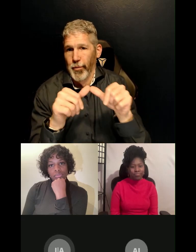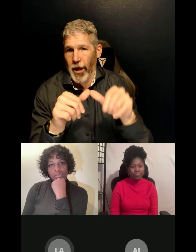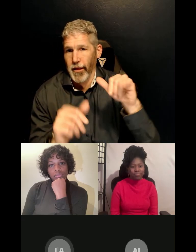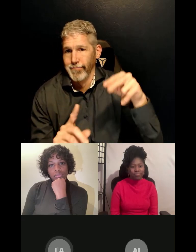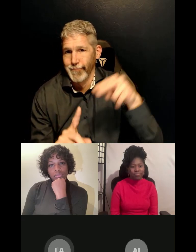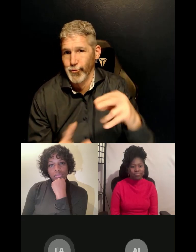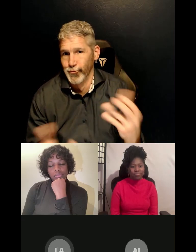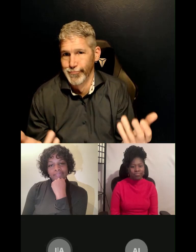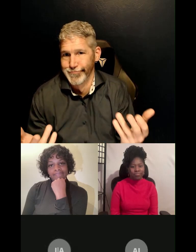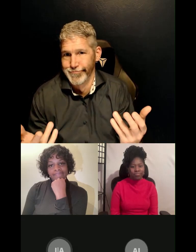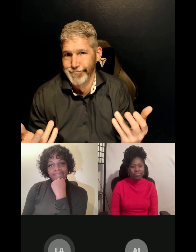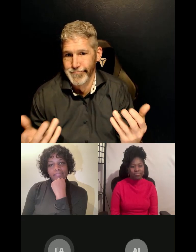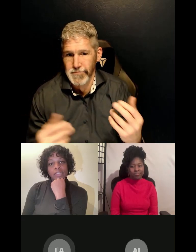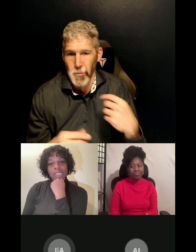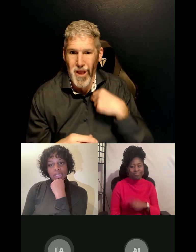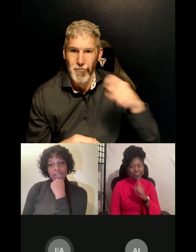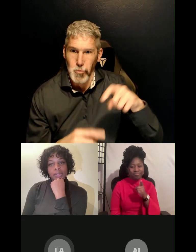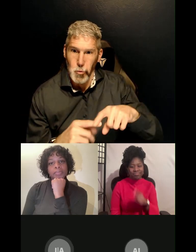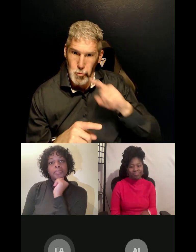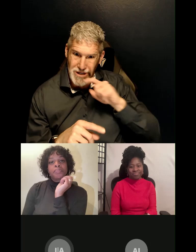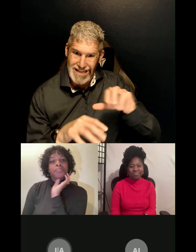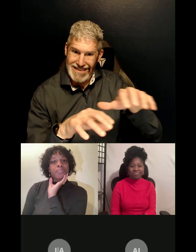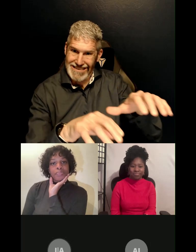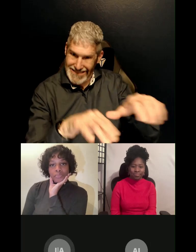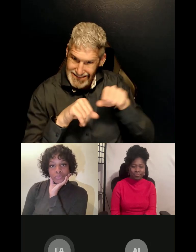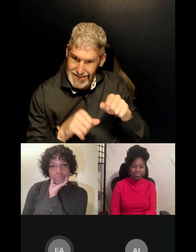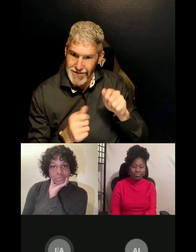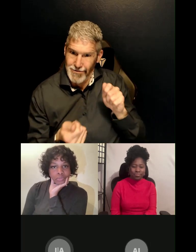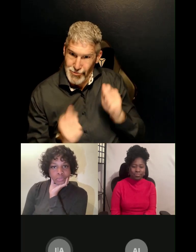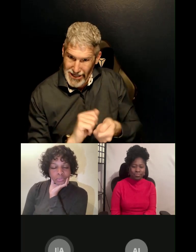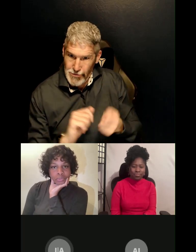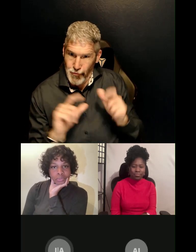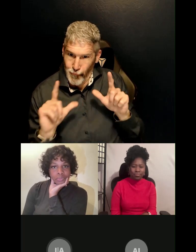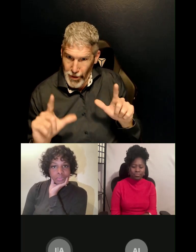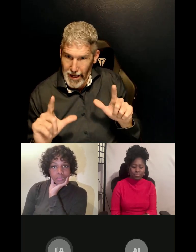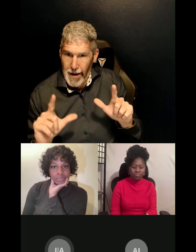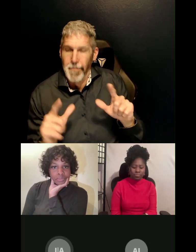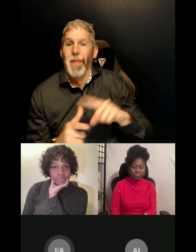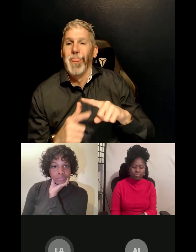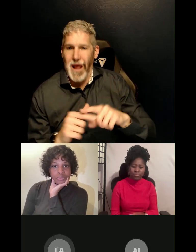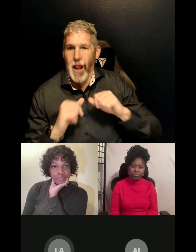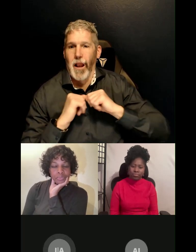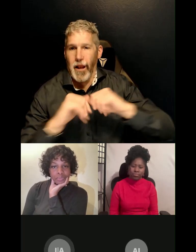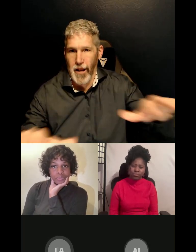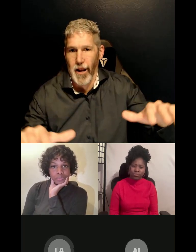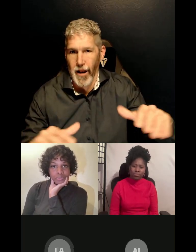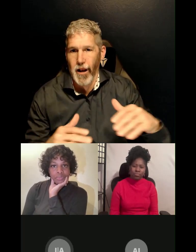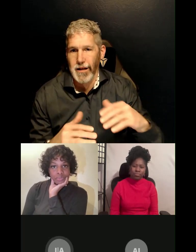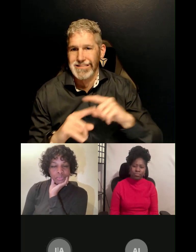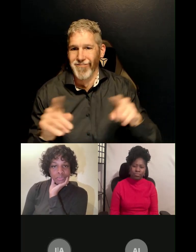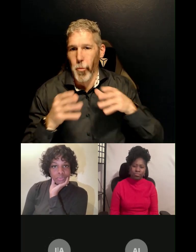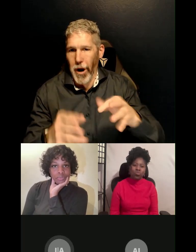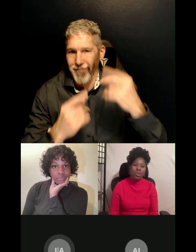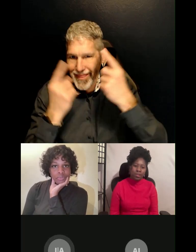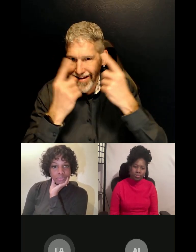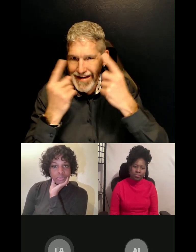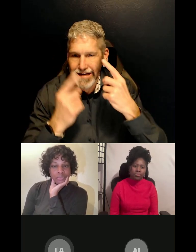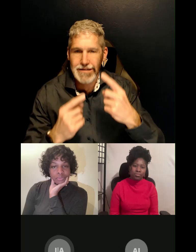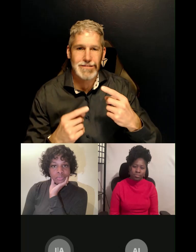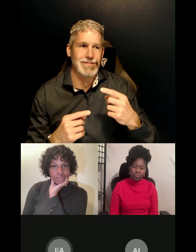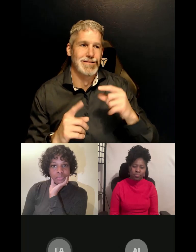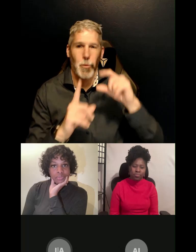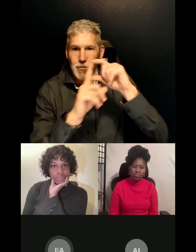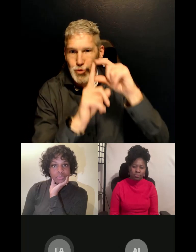using as representation, we're just going to perpetuate that view that people have of ourselves. We have to take over, change